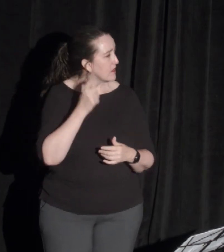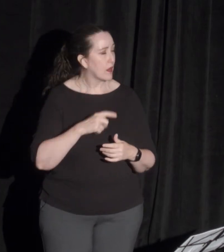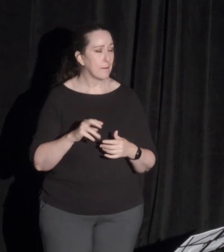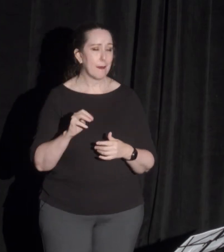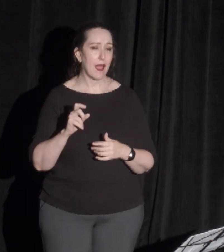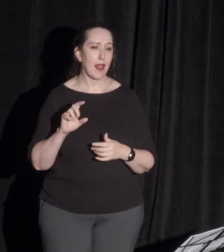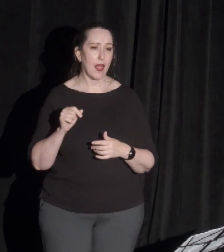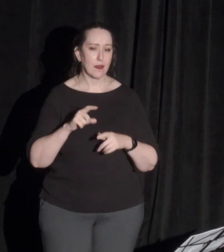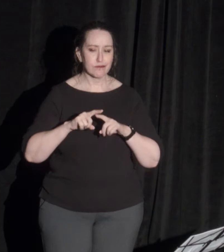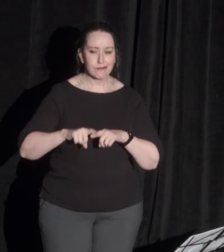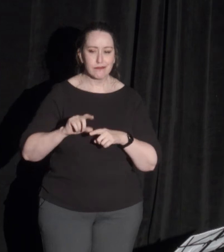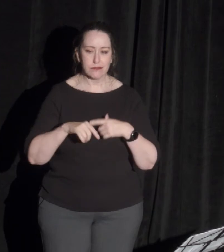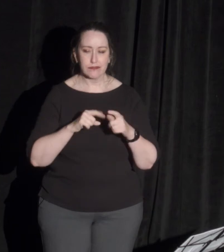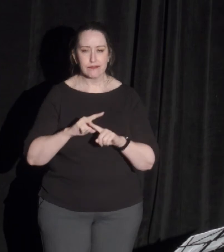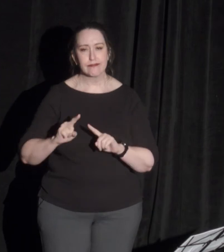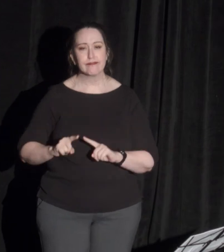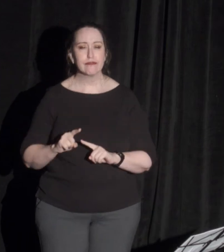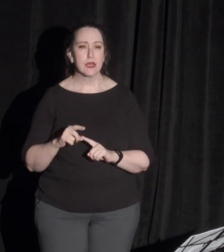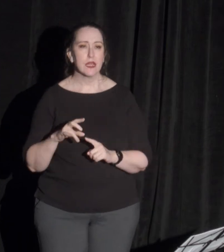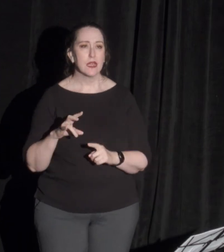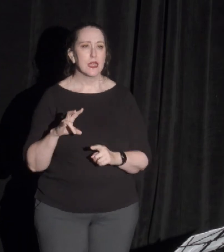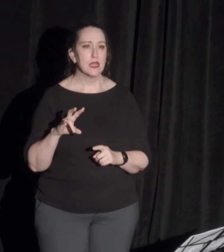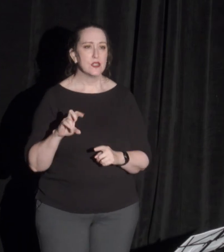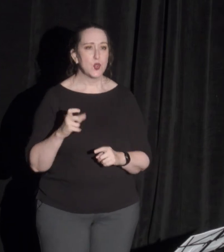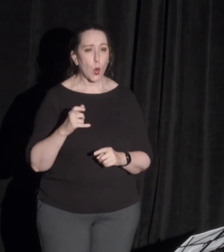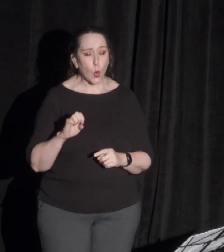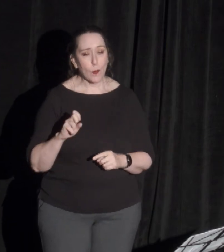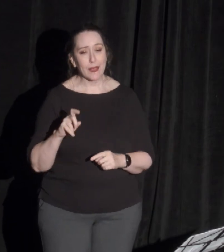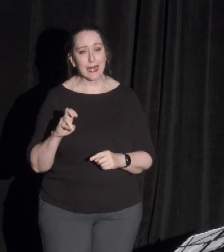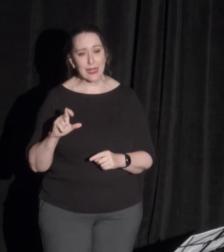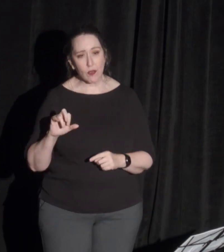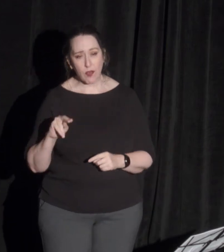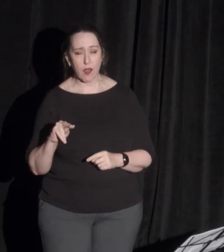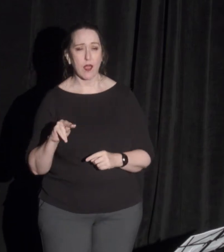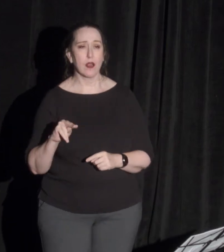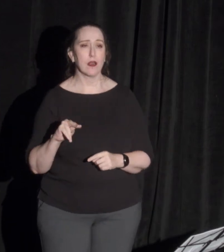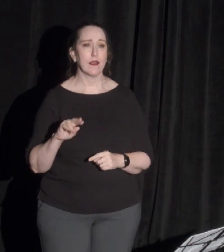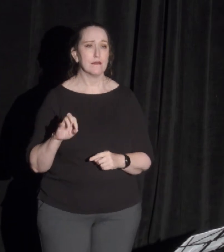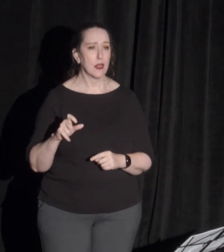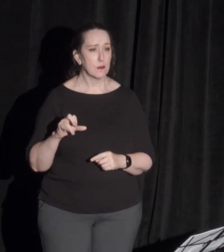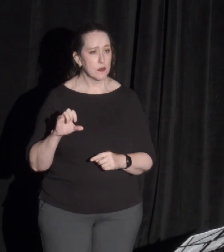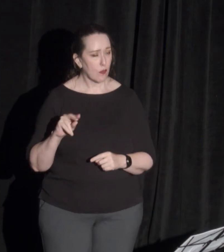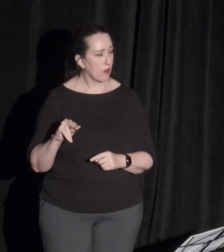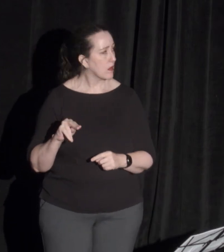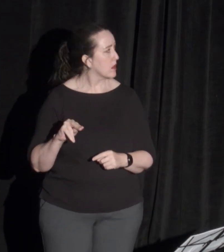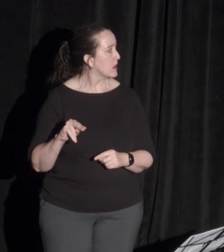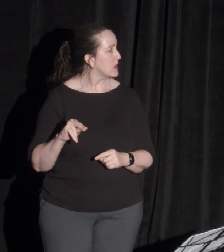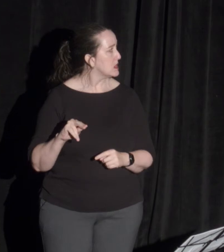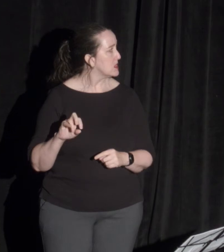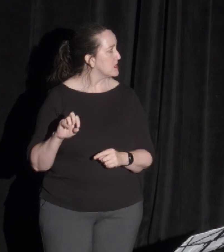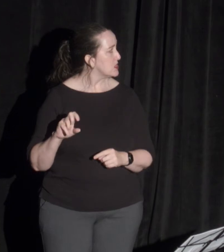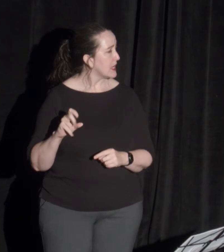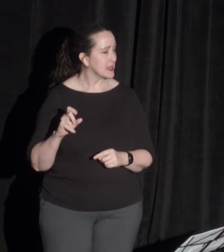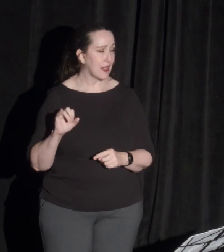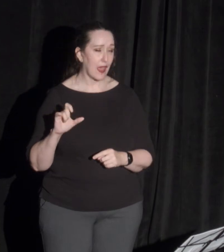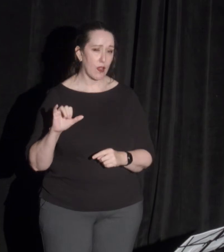everybody at File 770, Joe Van Econ, Camestros Fellopton, Jason Raikani and everybody at the Whetstone